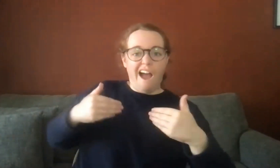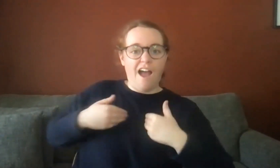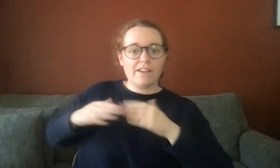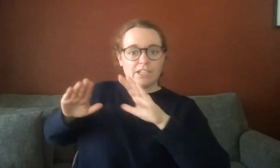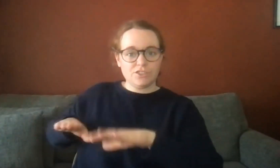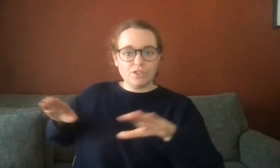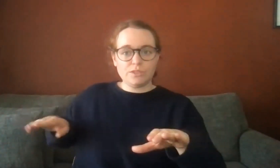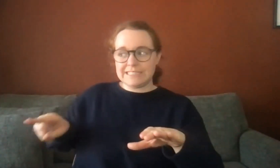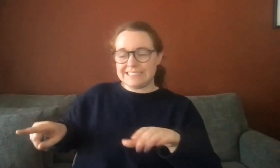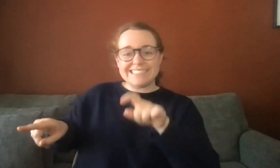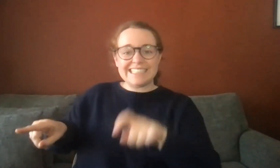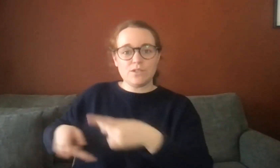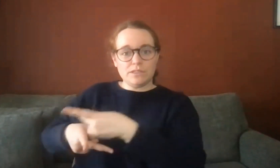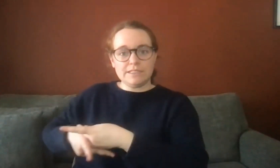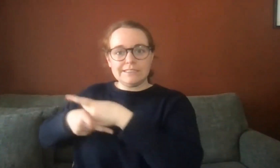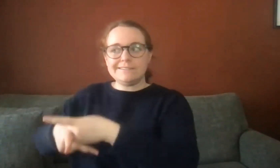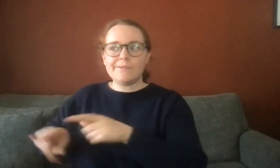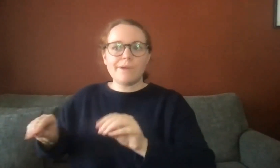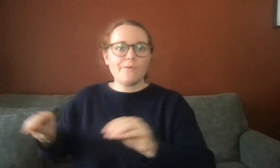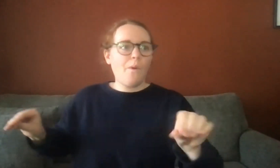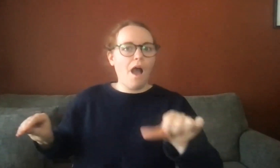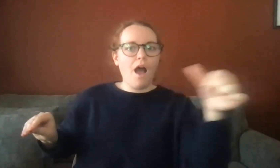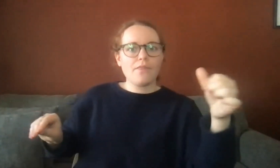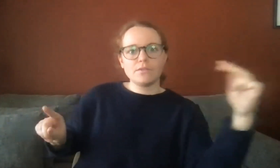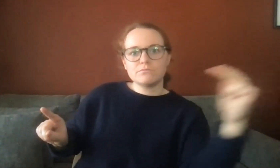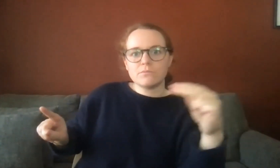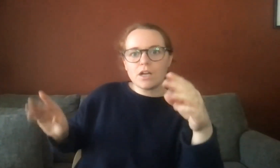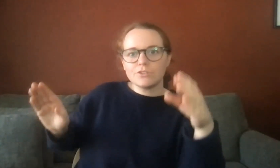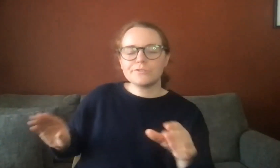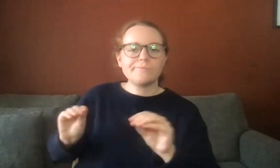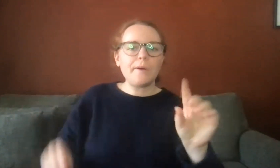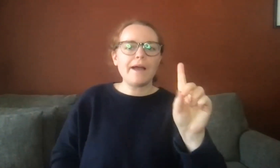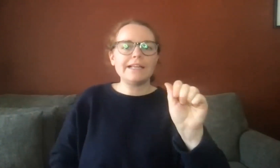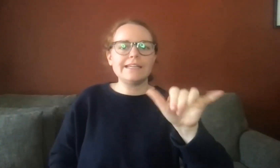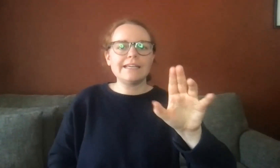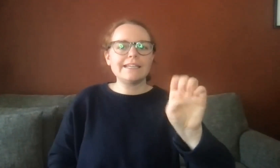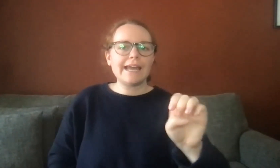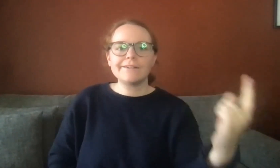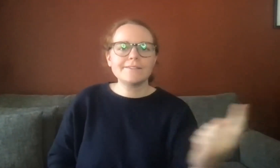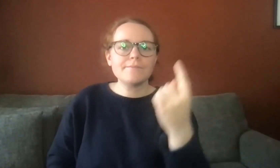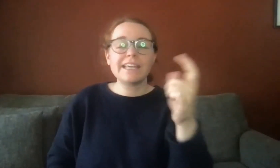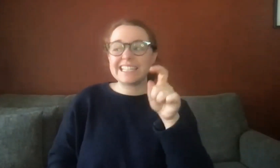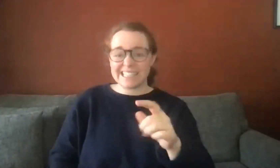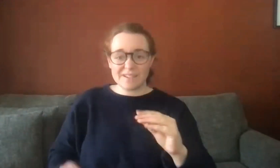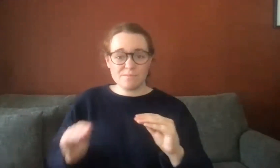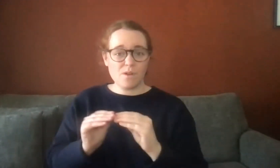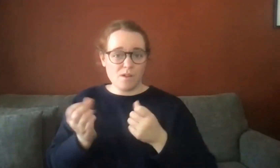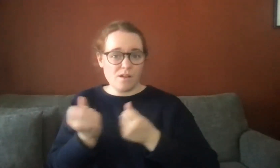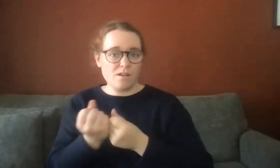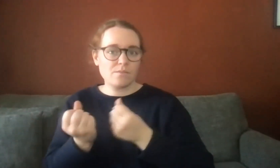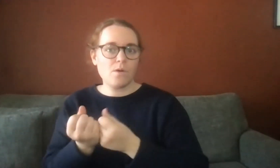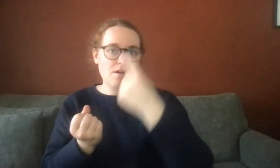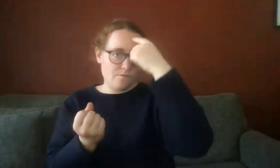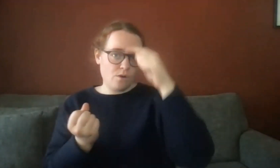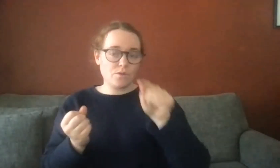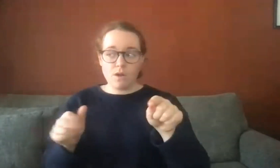and you don't have another source of care, like they're not attending a daycare, you need some additional support so that you can complete your